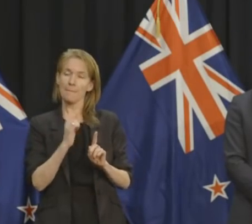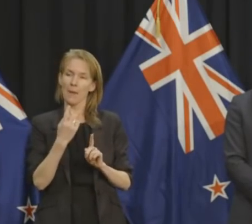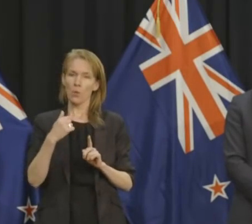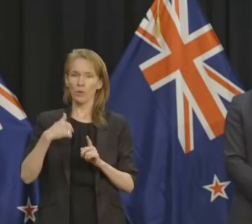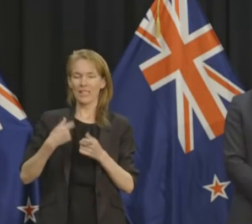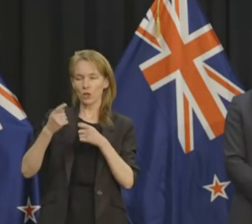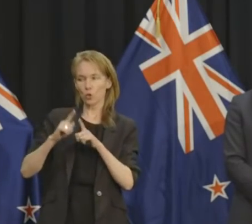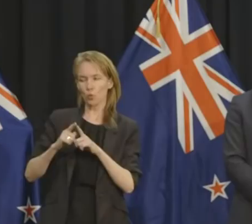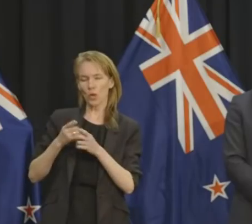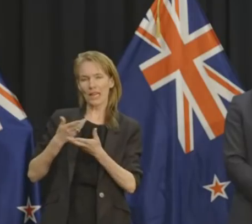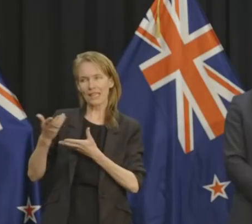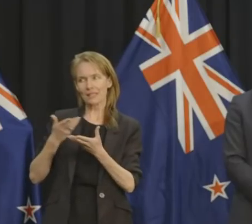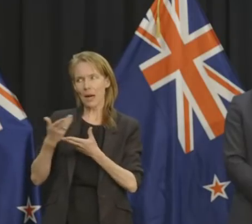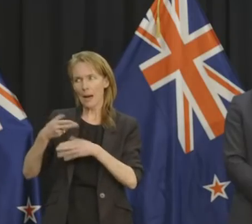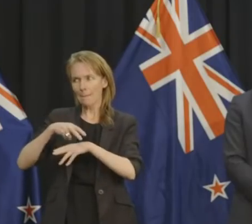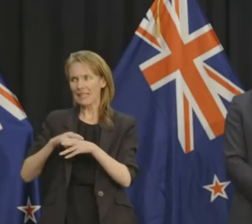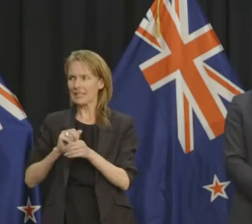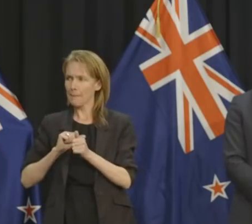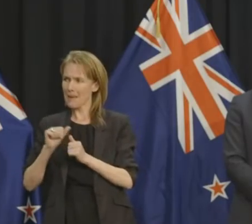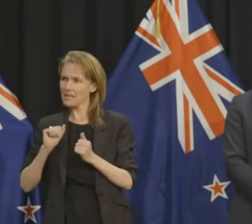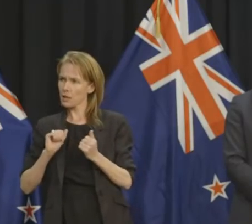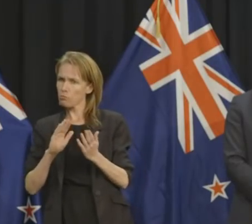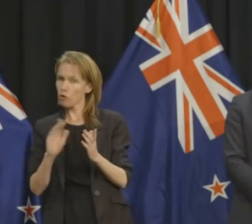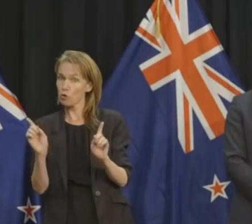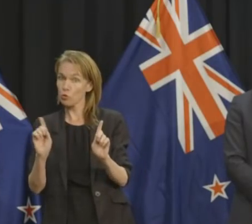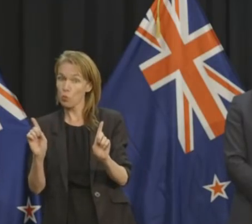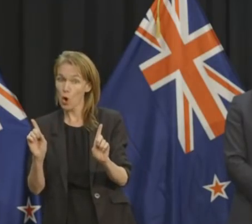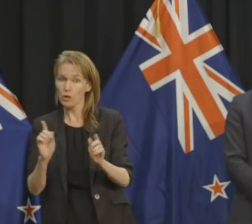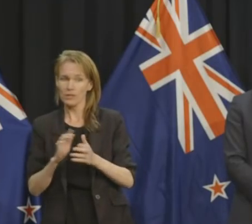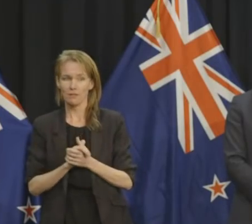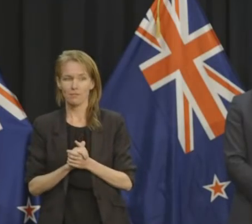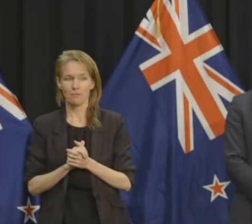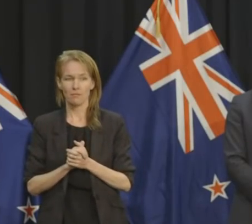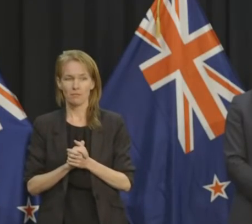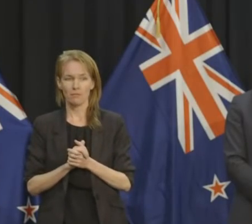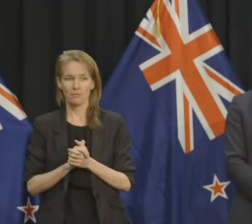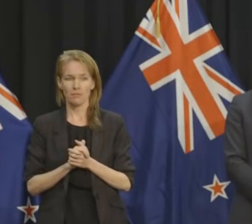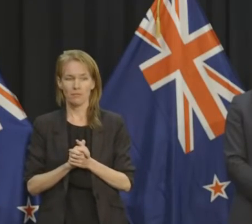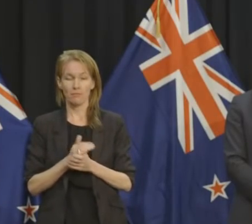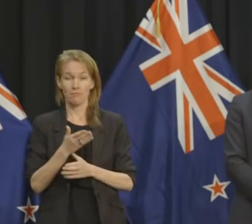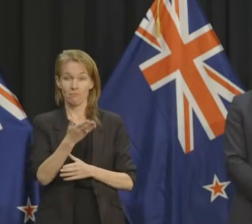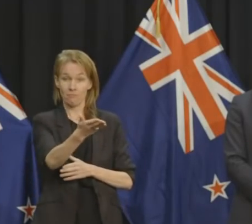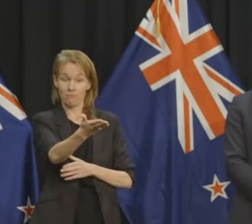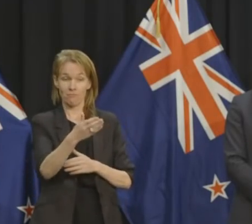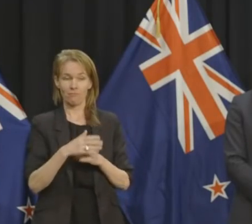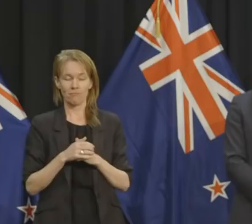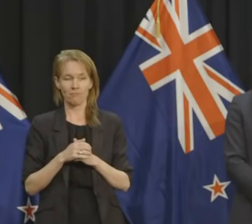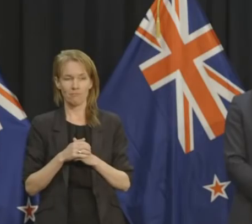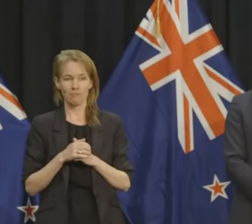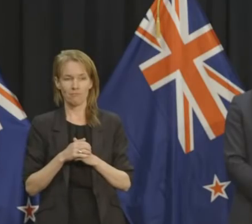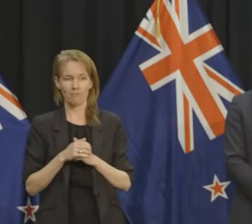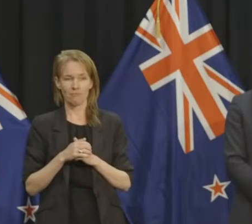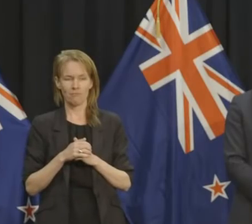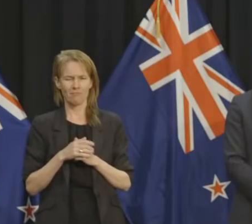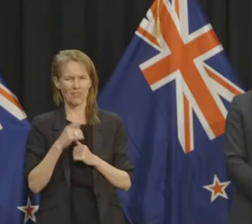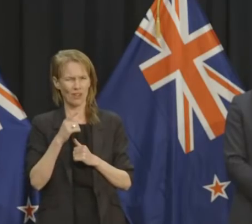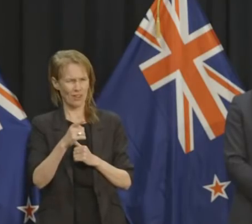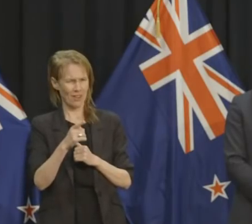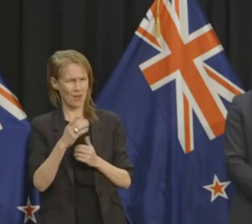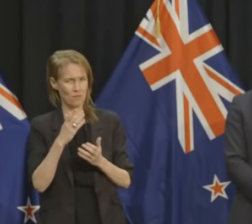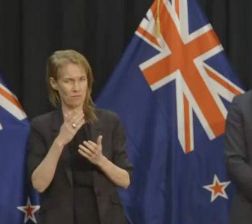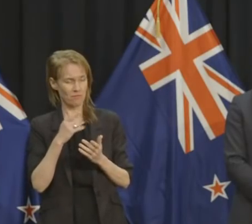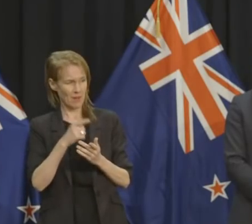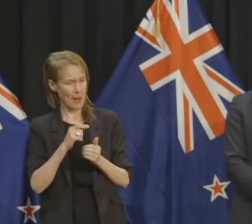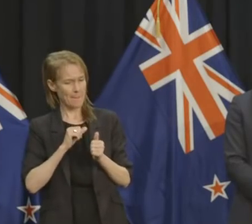determine which approach is the most effective. Is it the most appropriate and effective approach stopping people from leaving